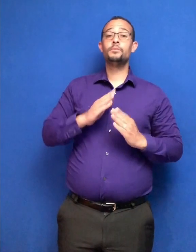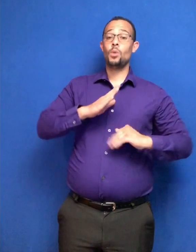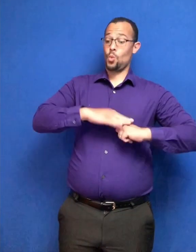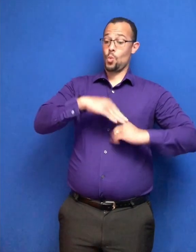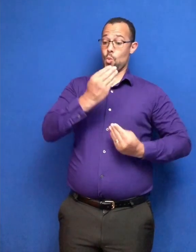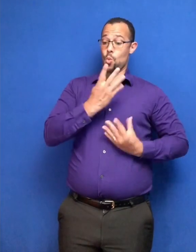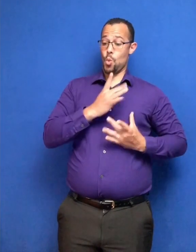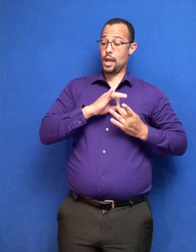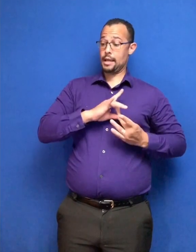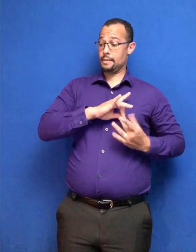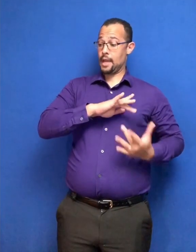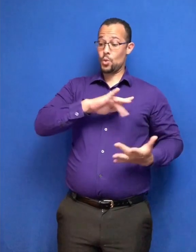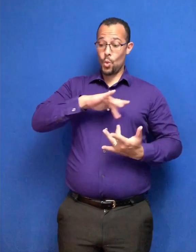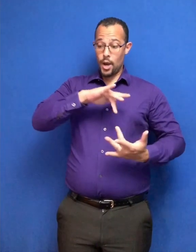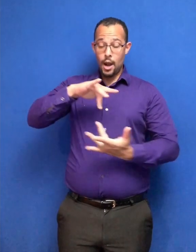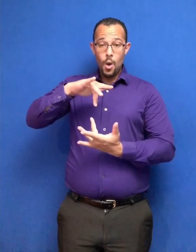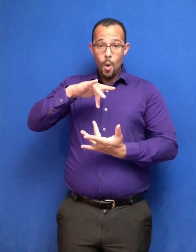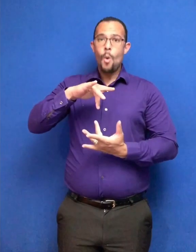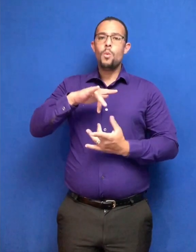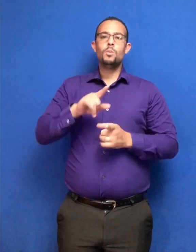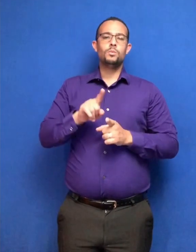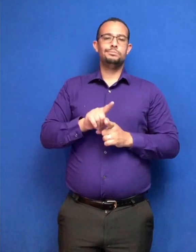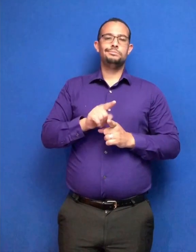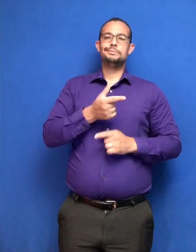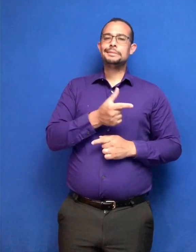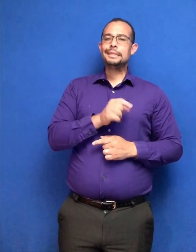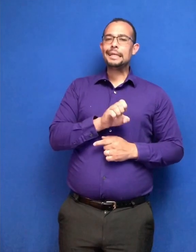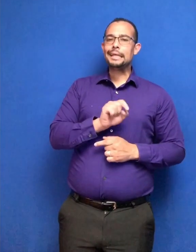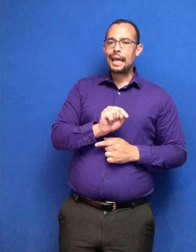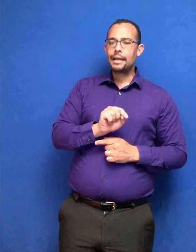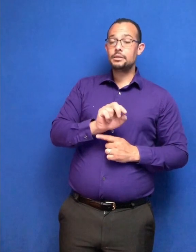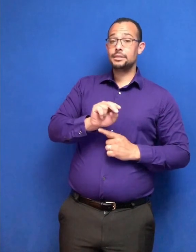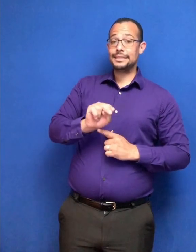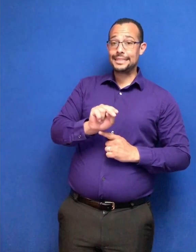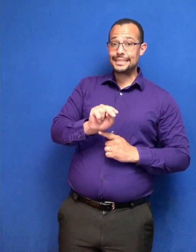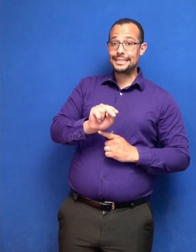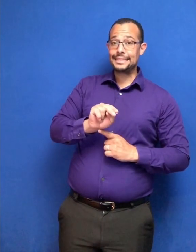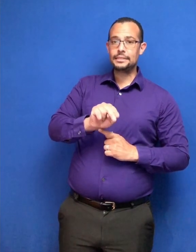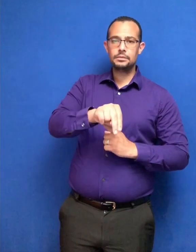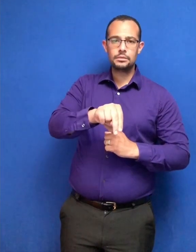number, you can type Get NATO.